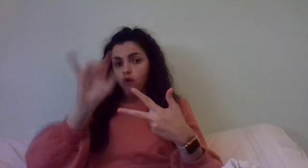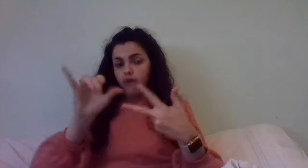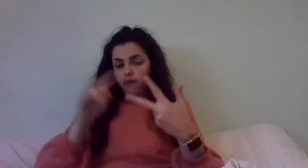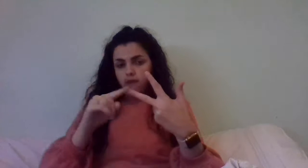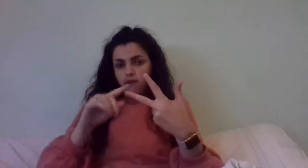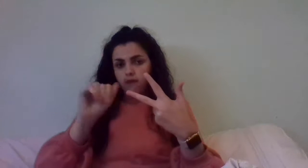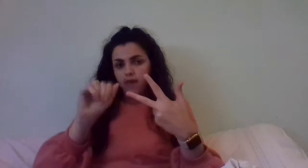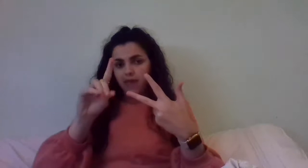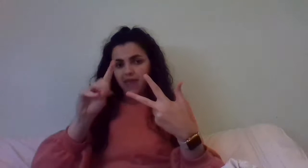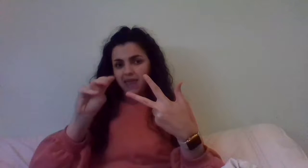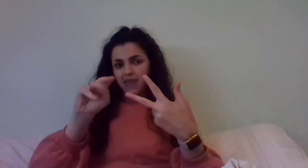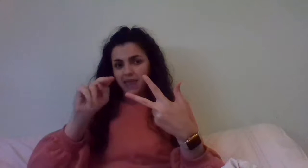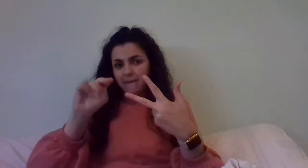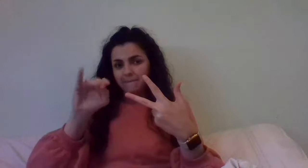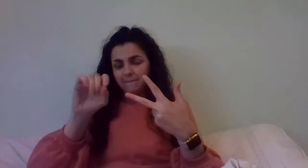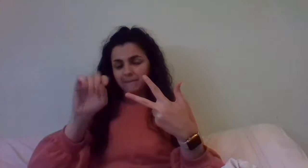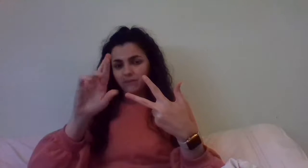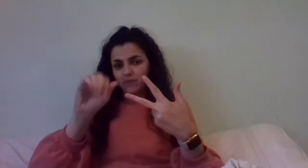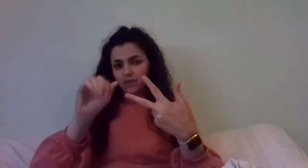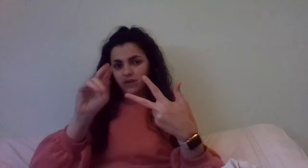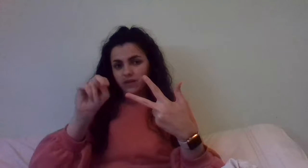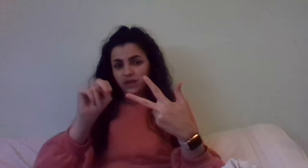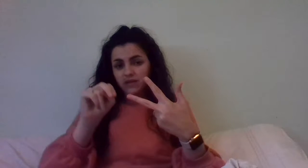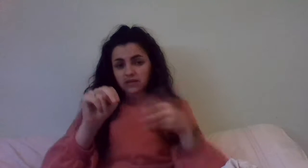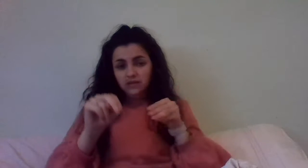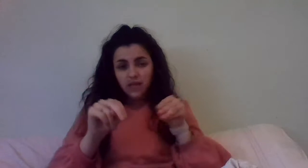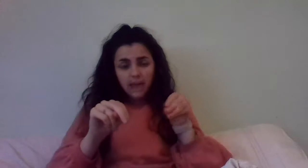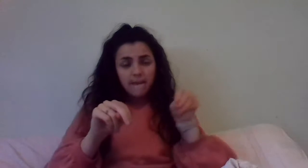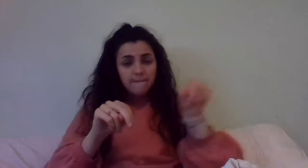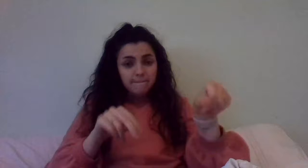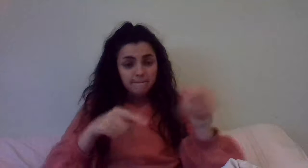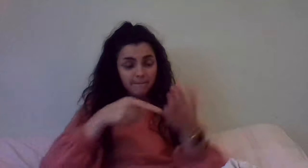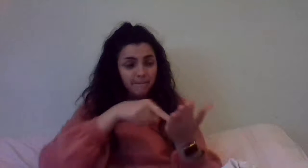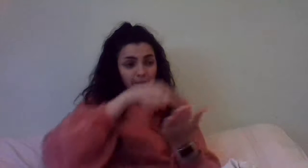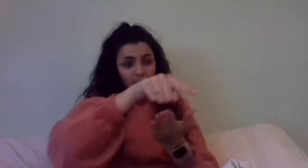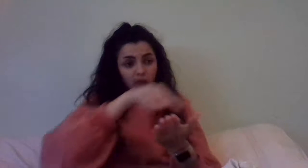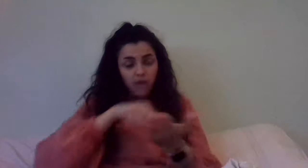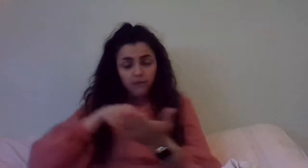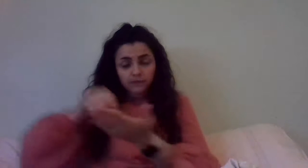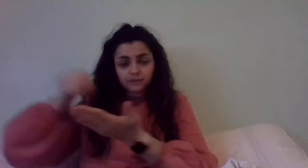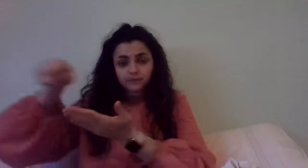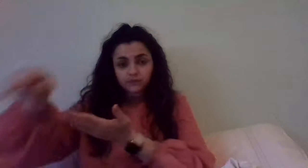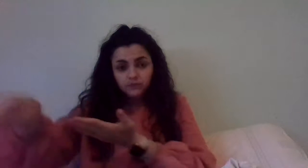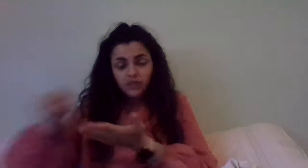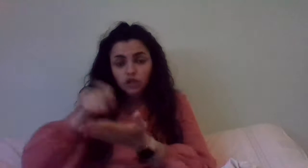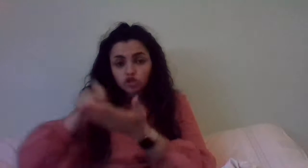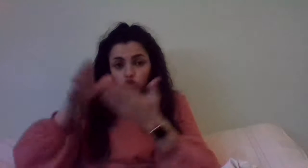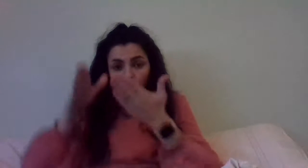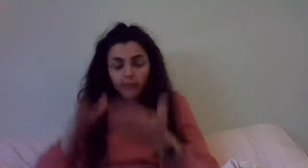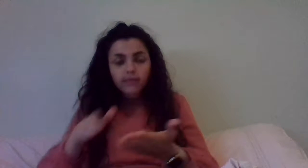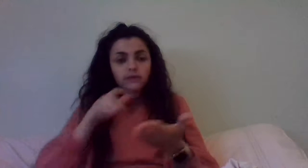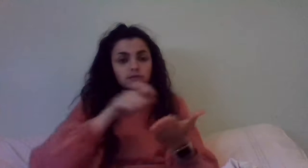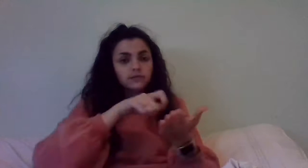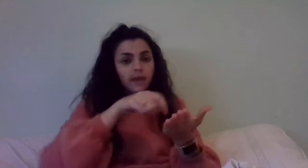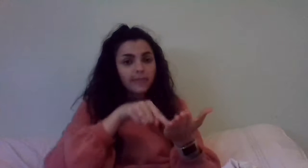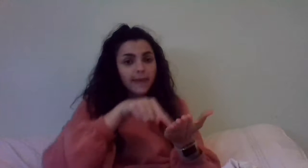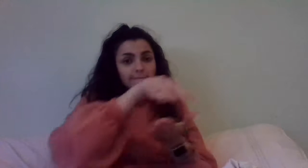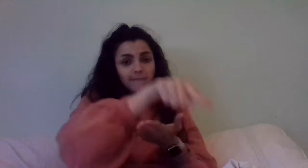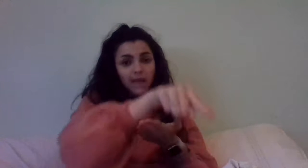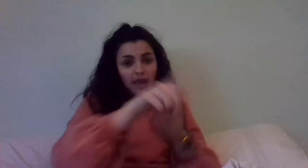go and record and to write about and to research a